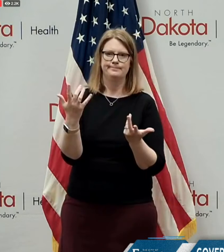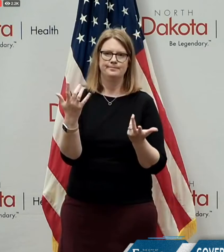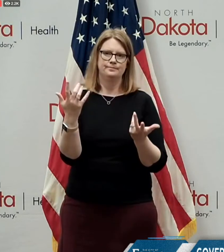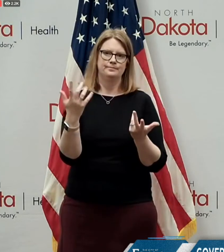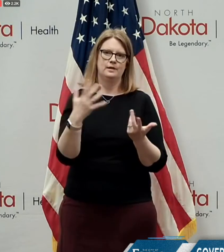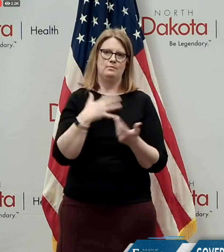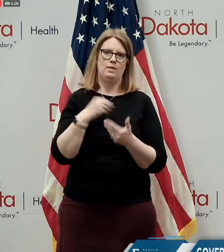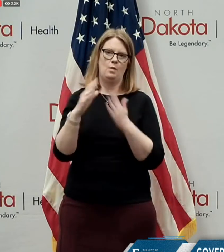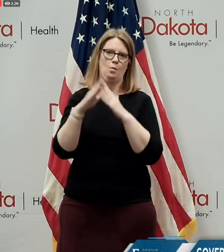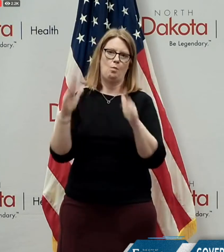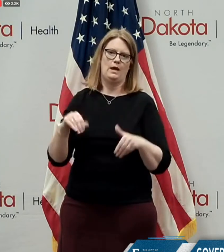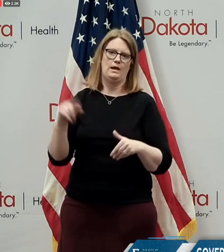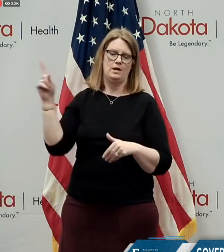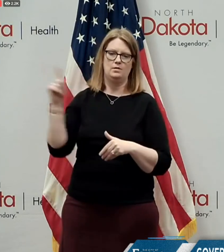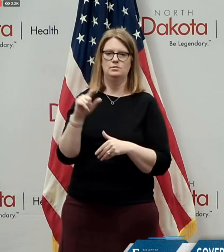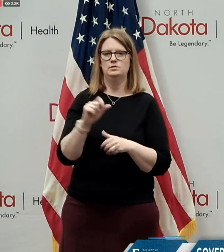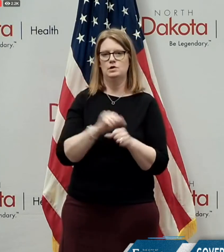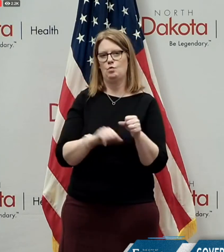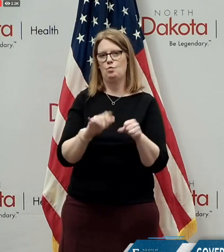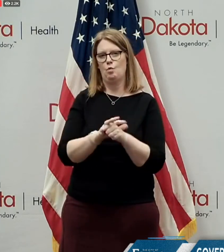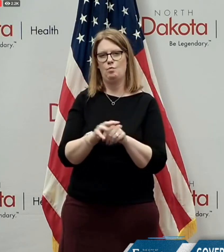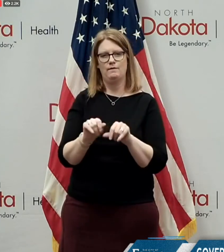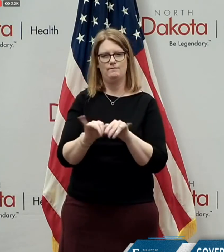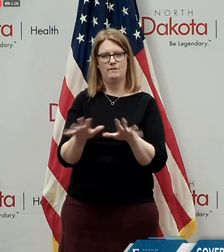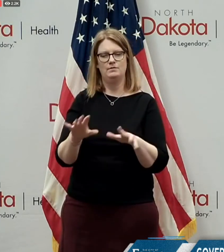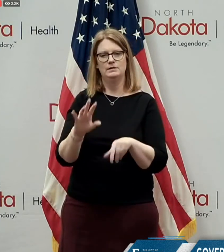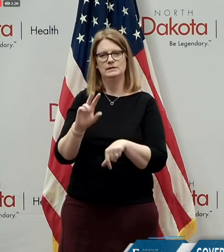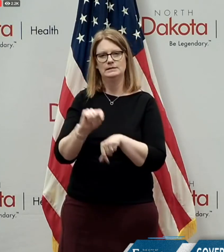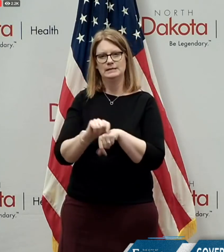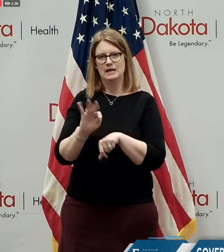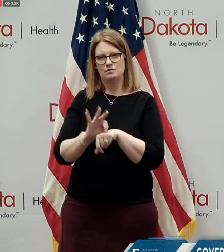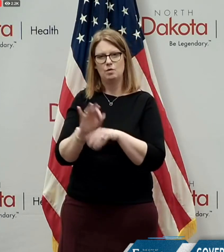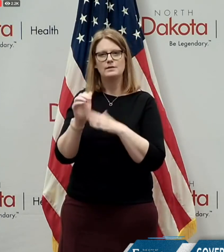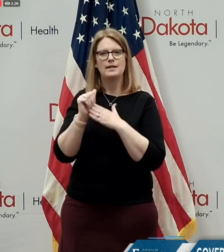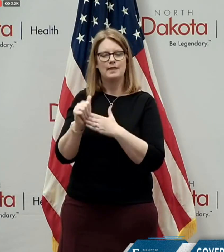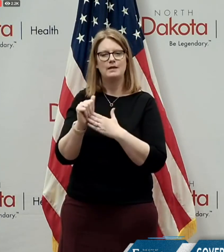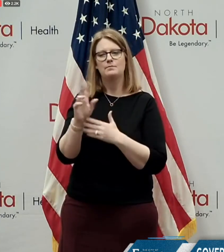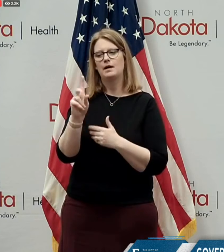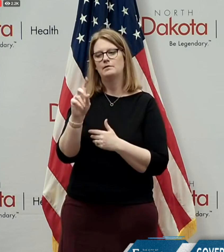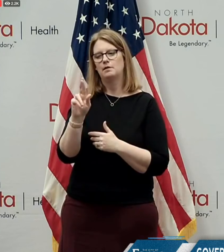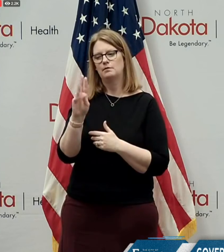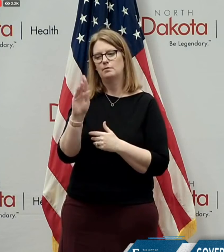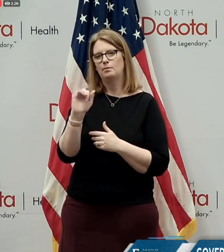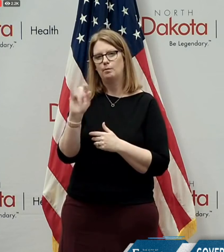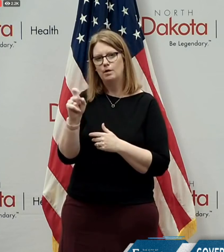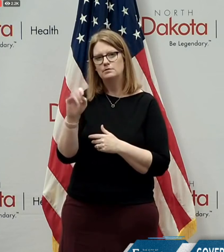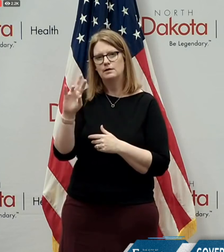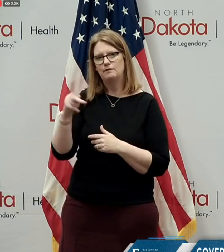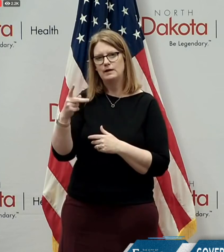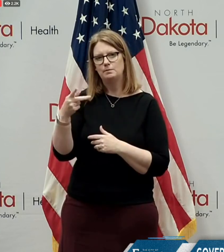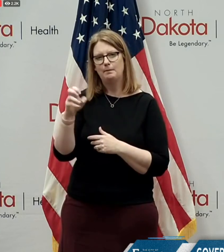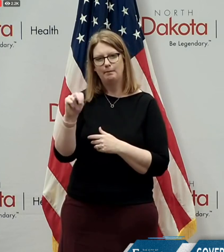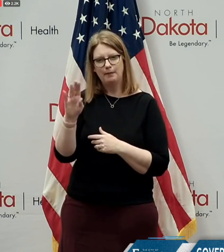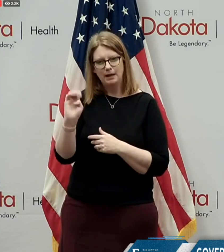White House coronavirus task force led by Vice President Pence, Dr. Birx,